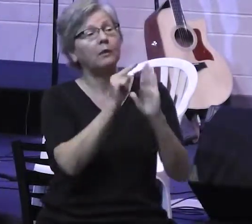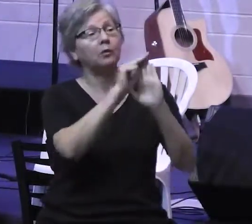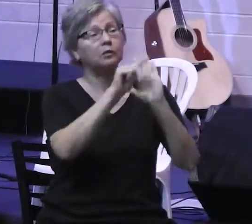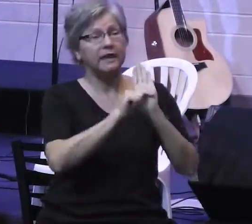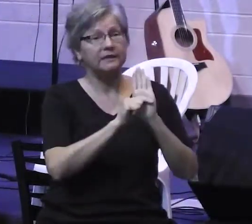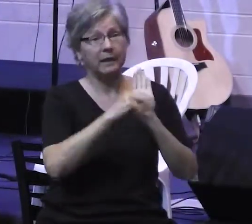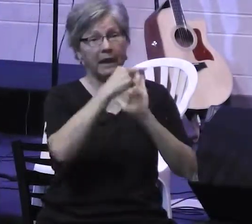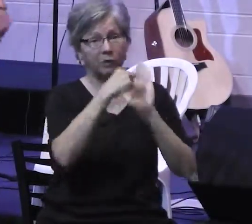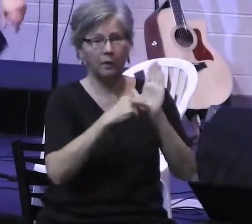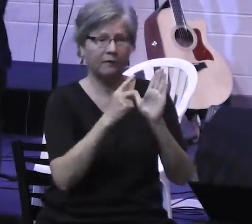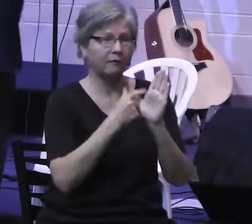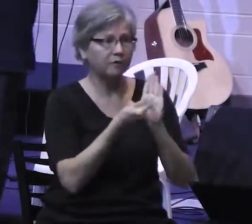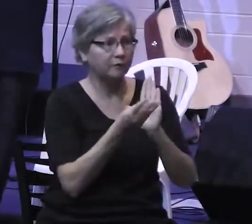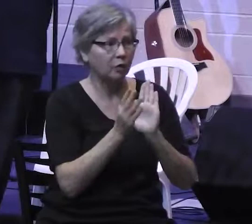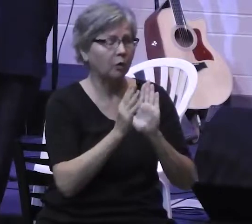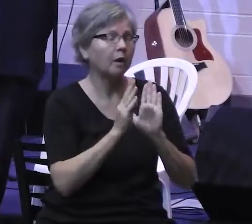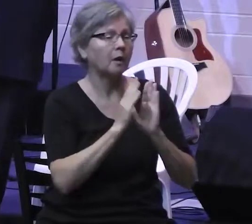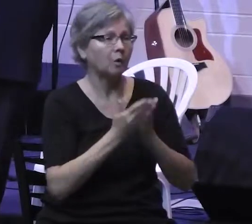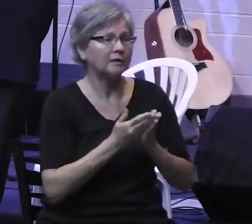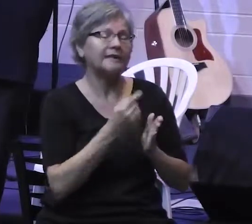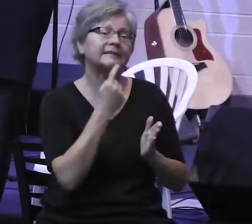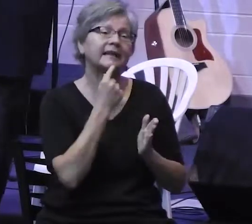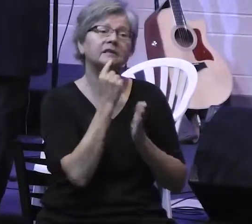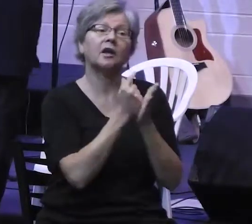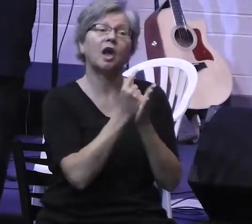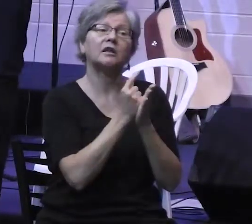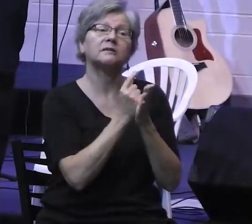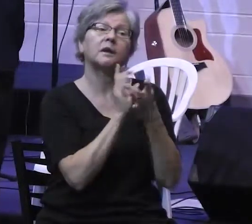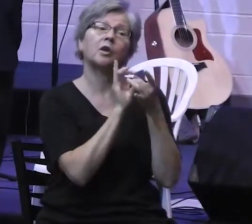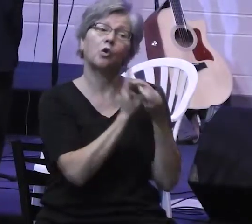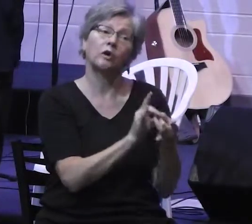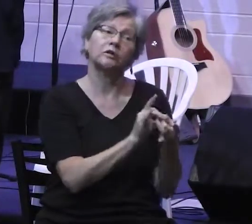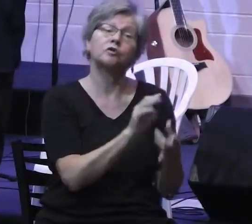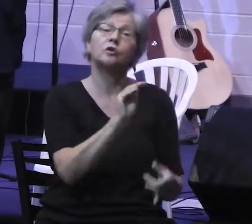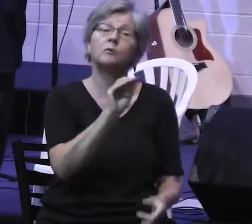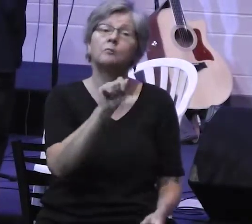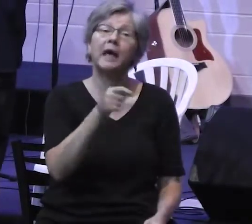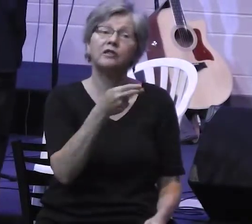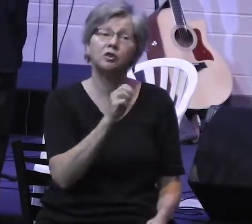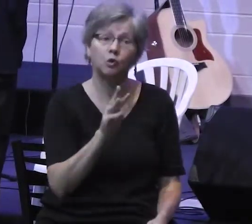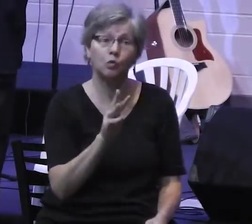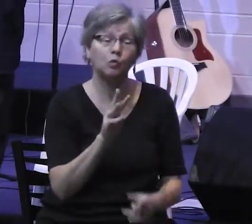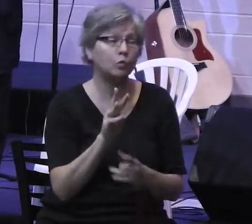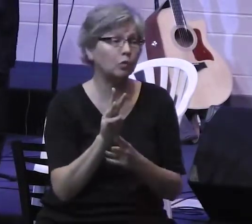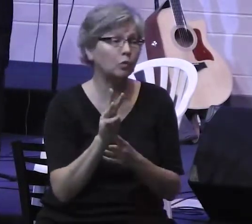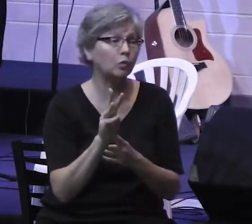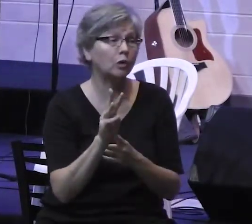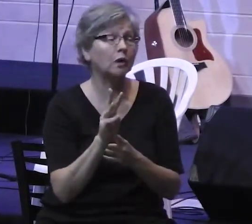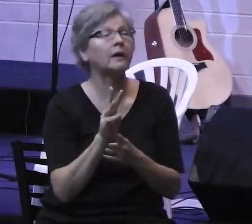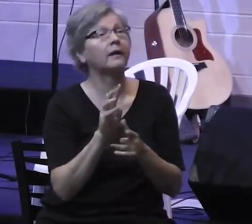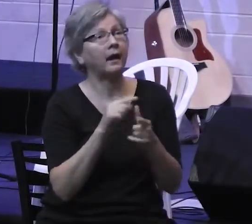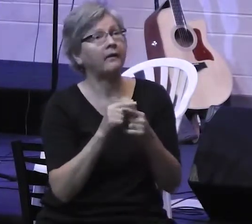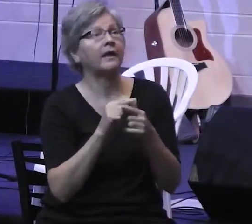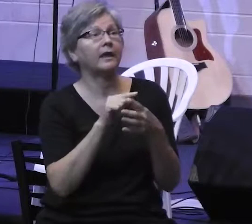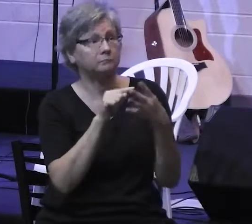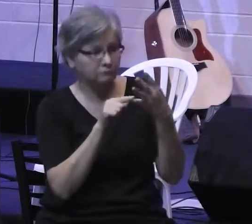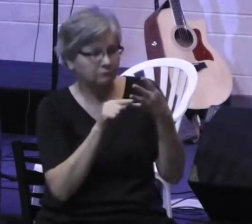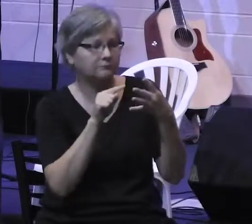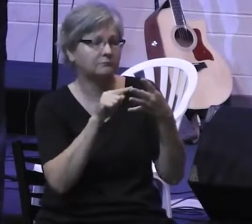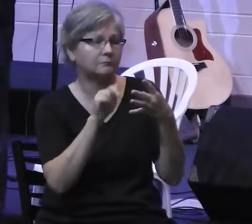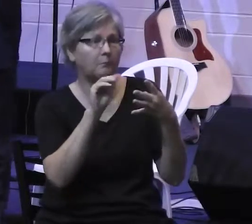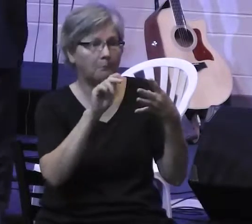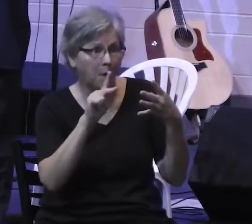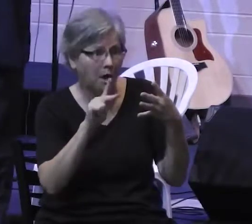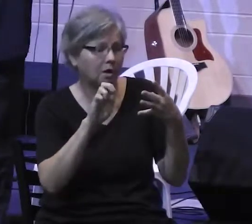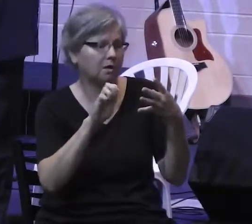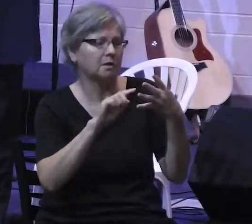first few books, you would see that it says the gospel according to Matthew, and the gospel according to Mark and Luke and John.